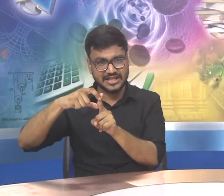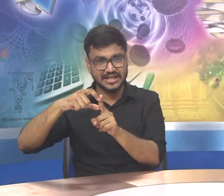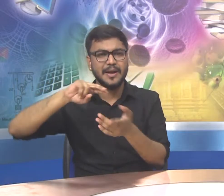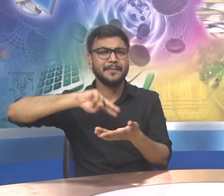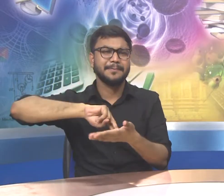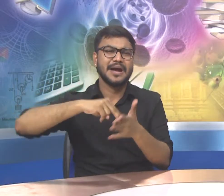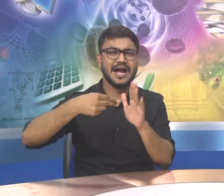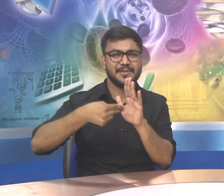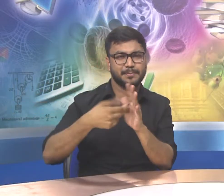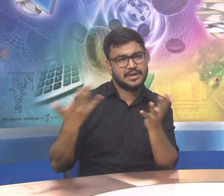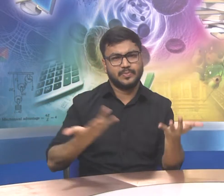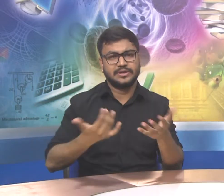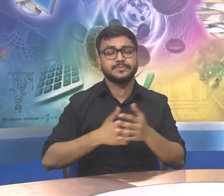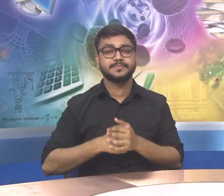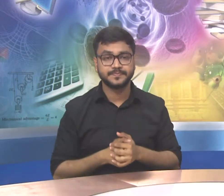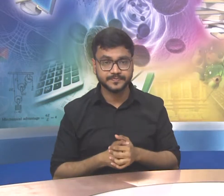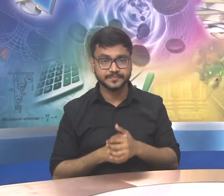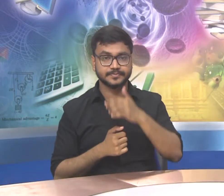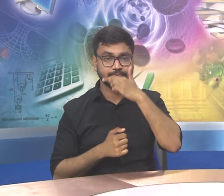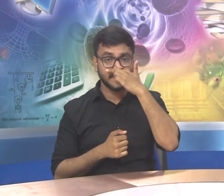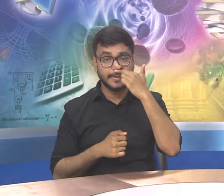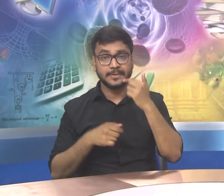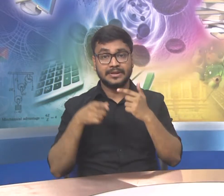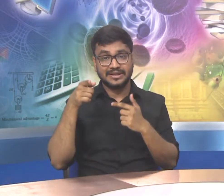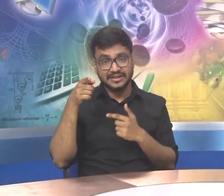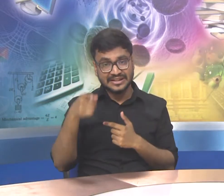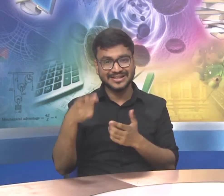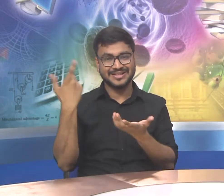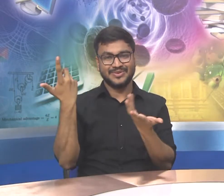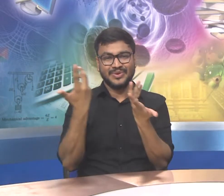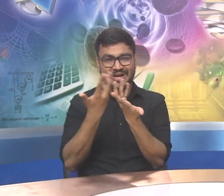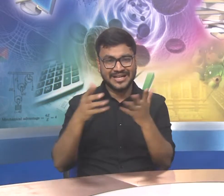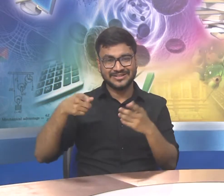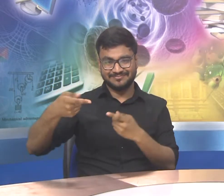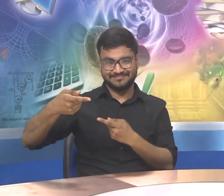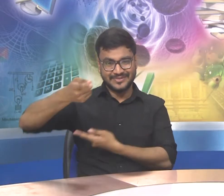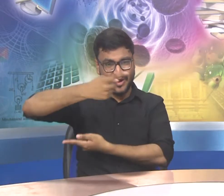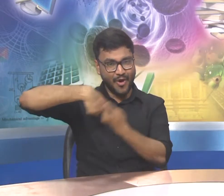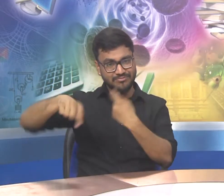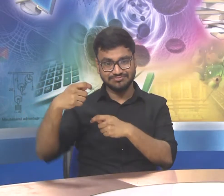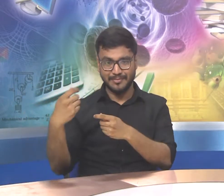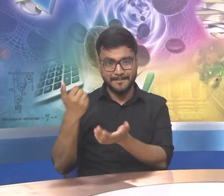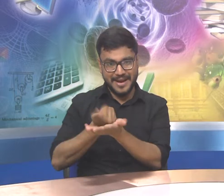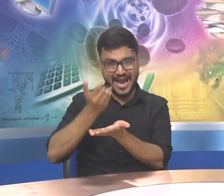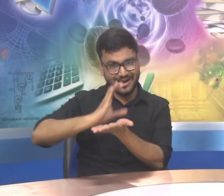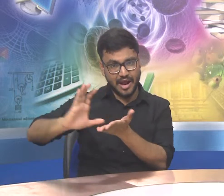Next is National Bank for Agriculture and Rural Development.